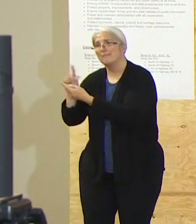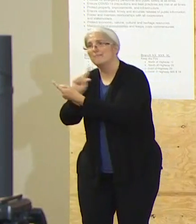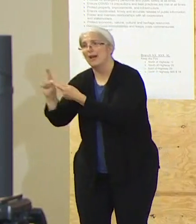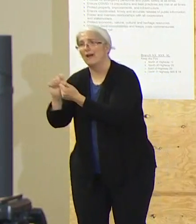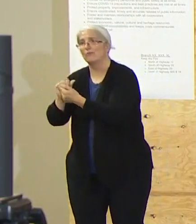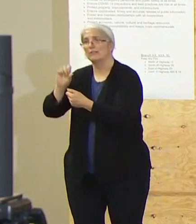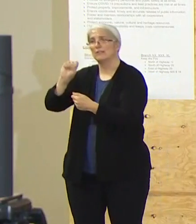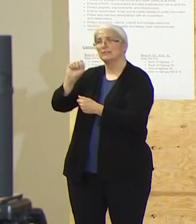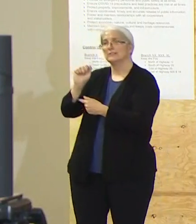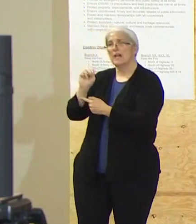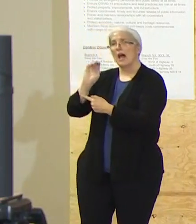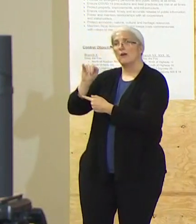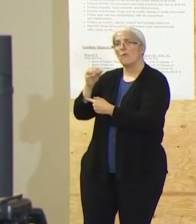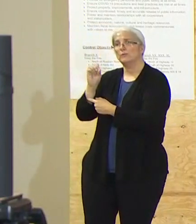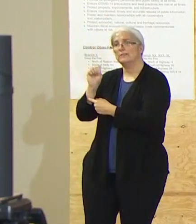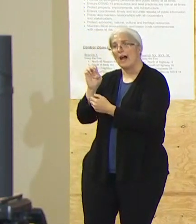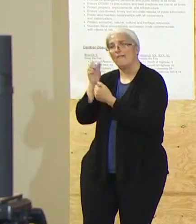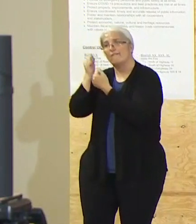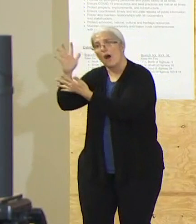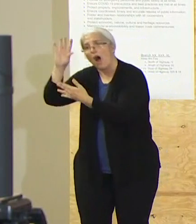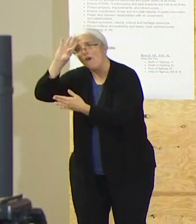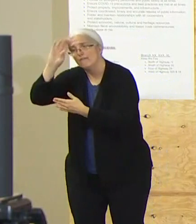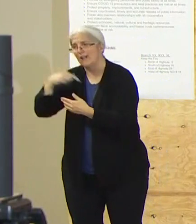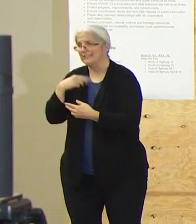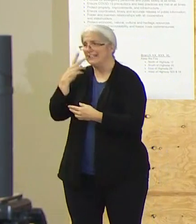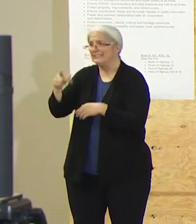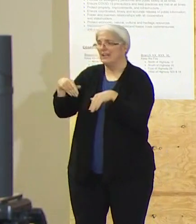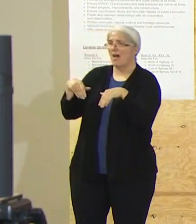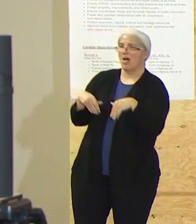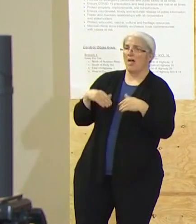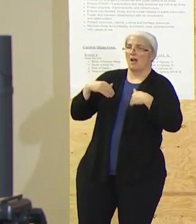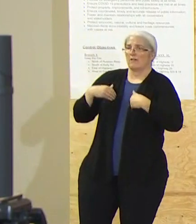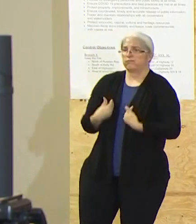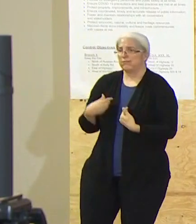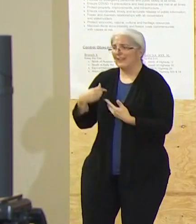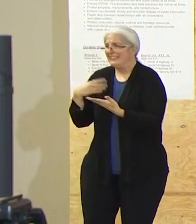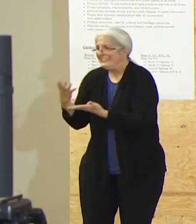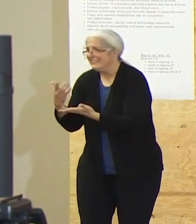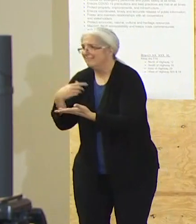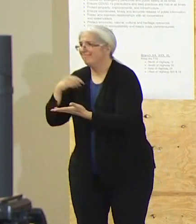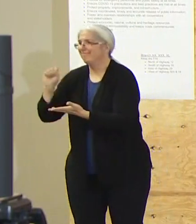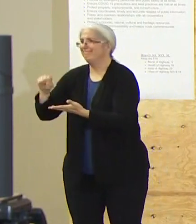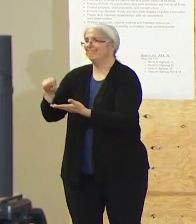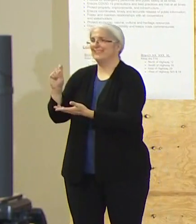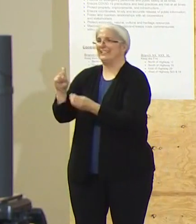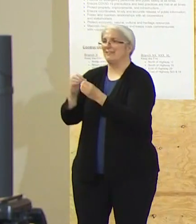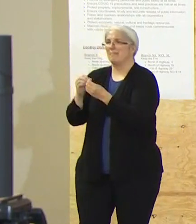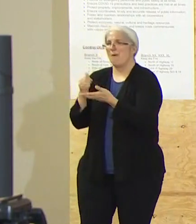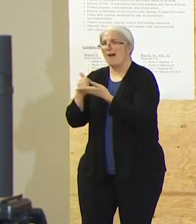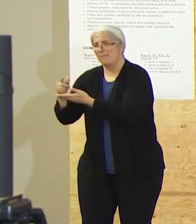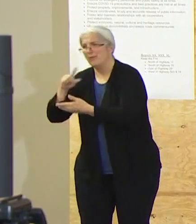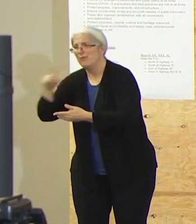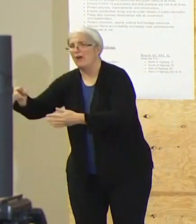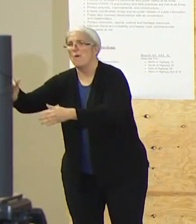wiped, saying we need more support. They were simply overwhelmed by what they saw. They said, we're